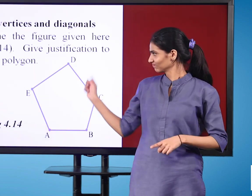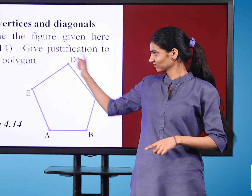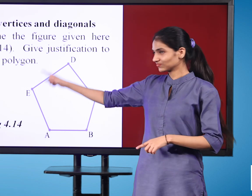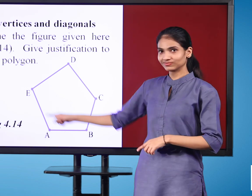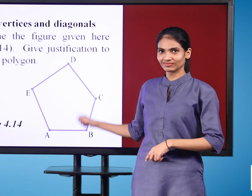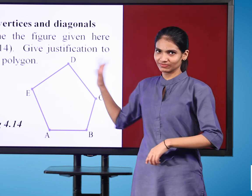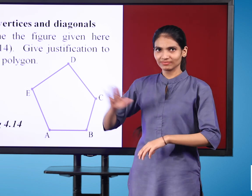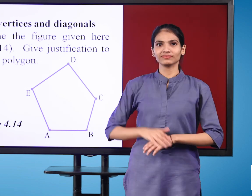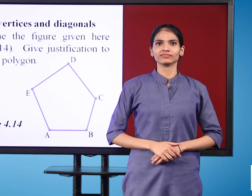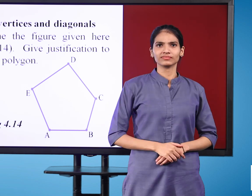Sides